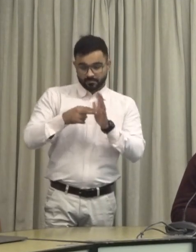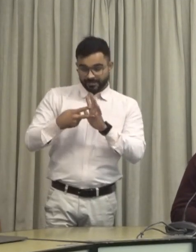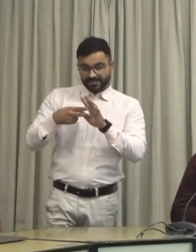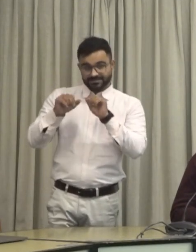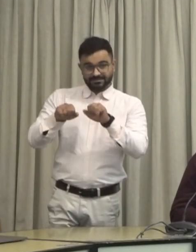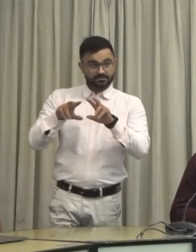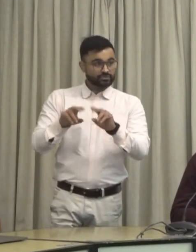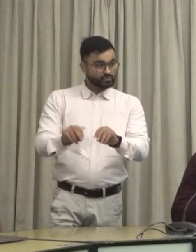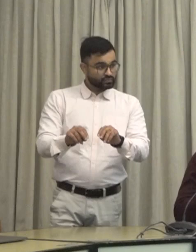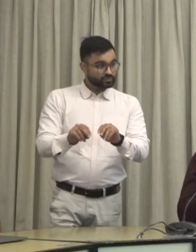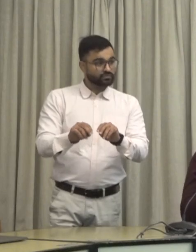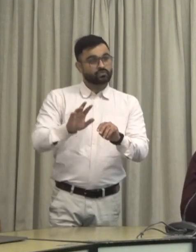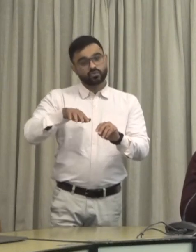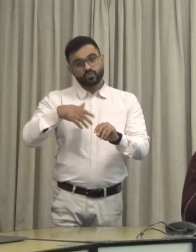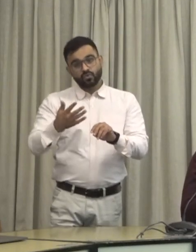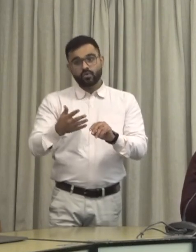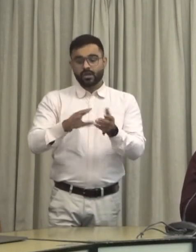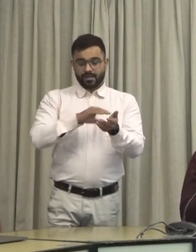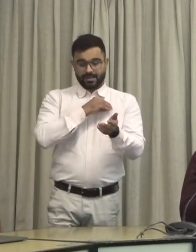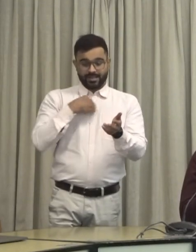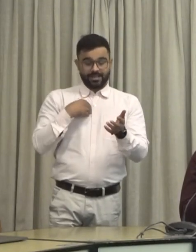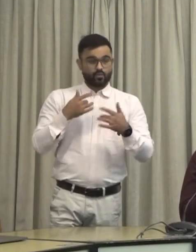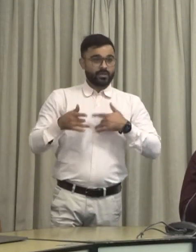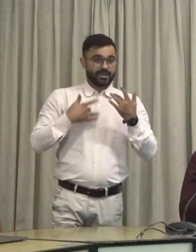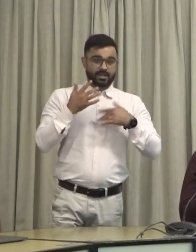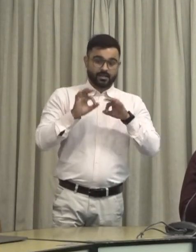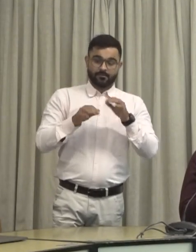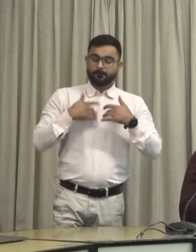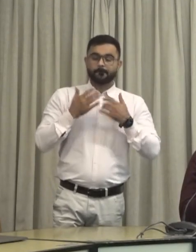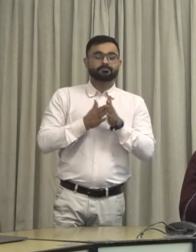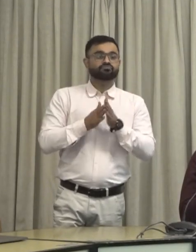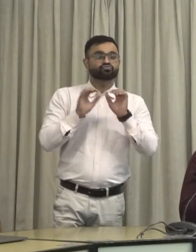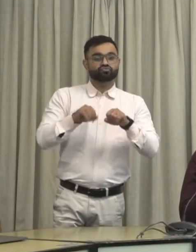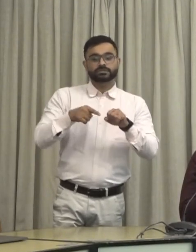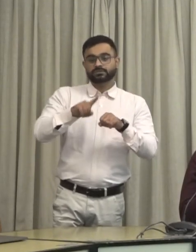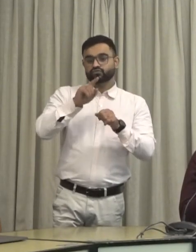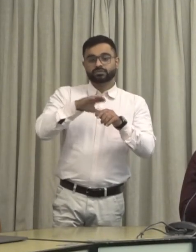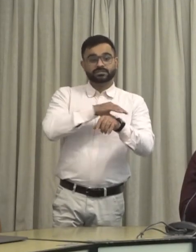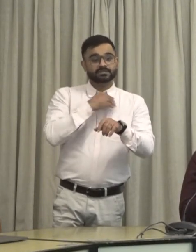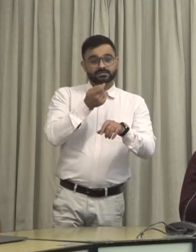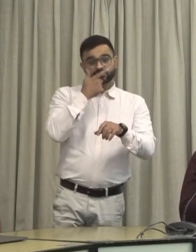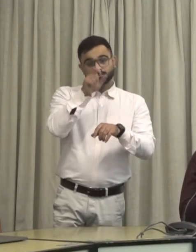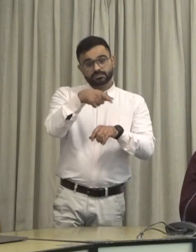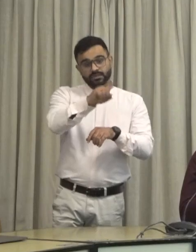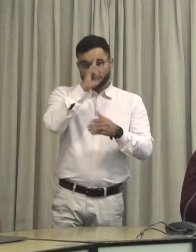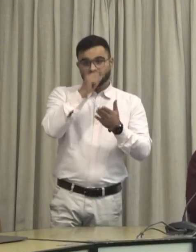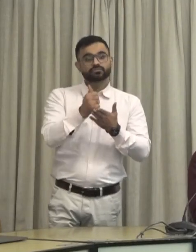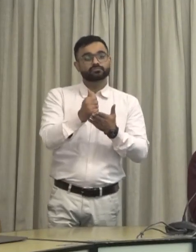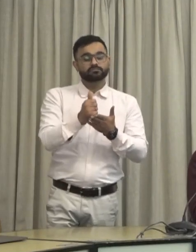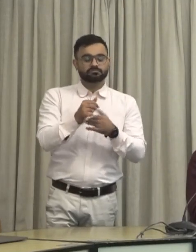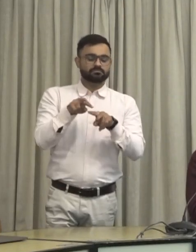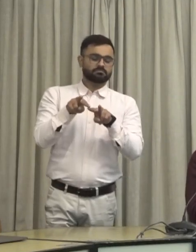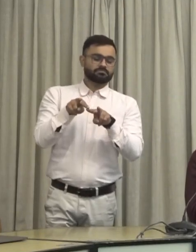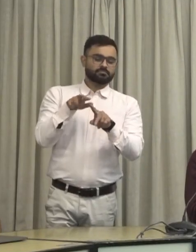meaningful or in patient's interest. The best interest call has to be taken by the physicians themselves if you